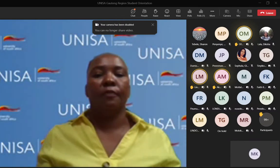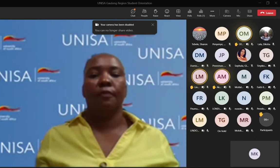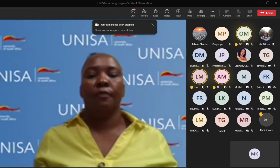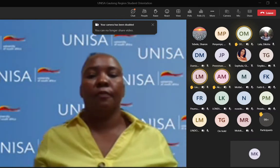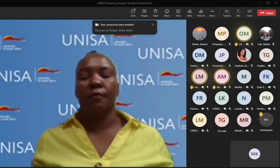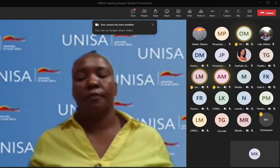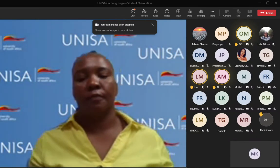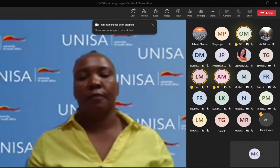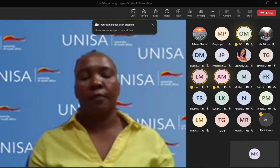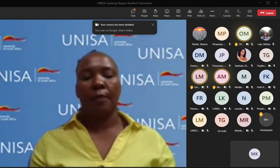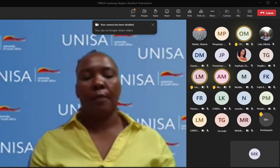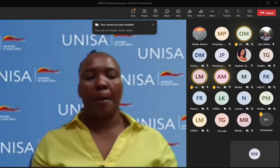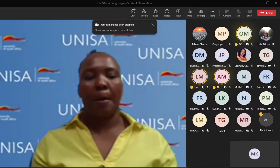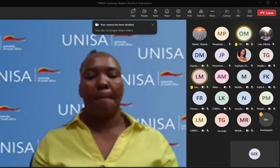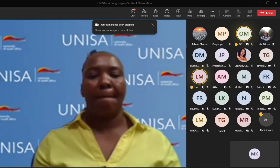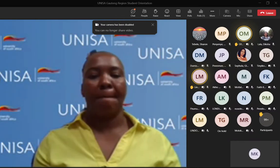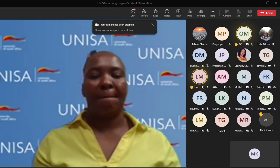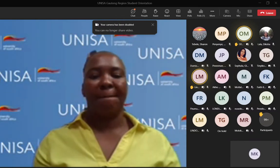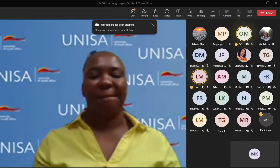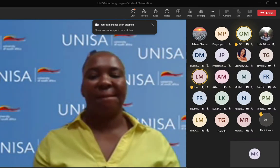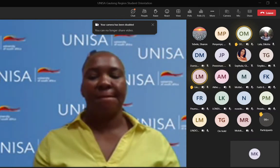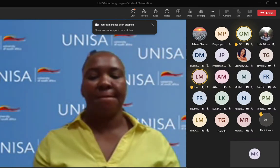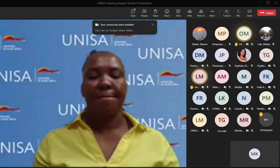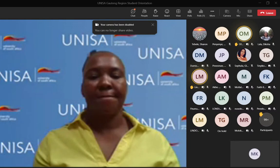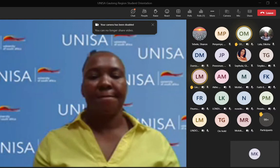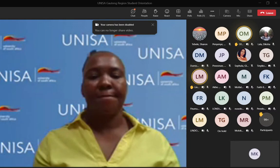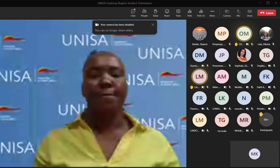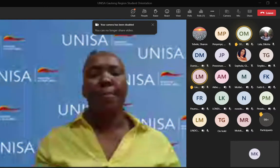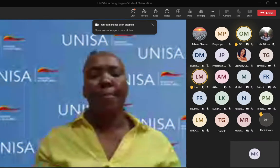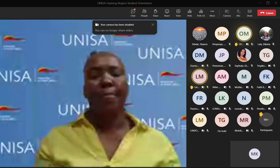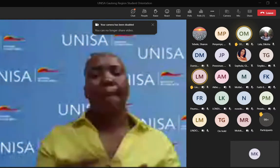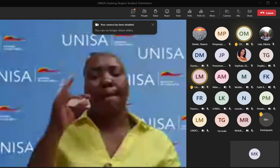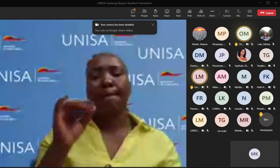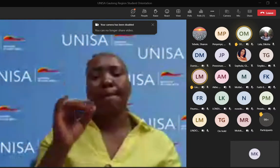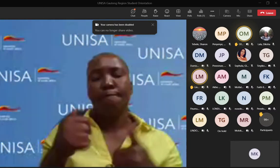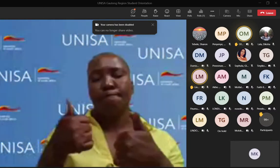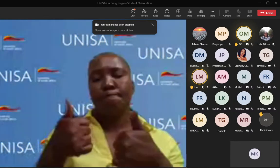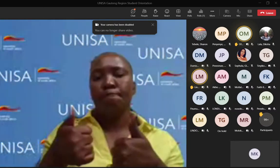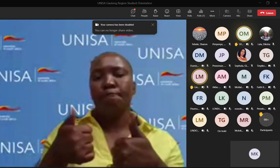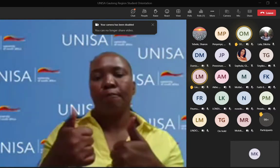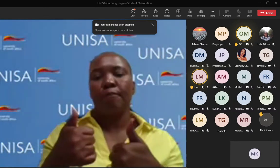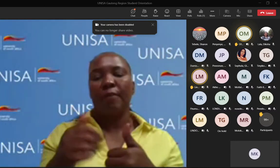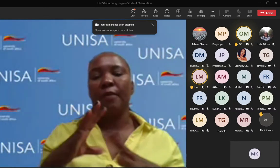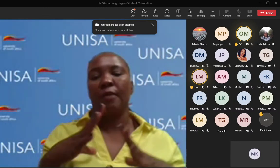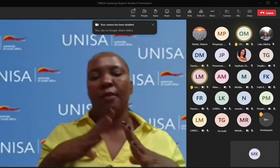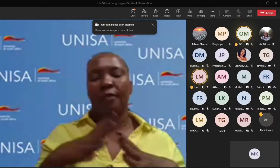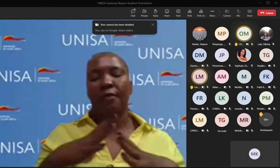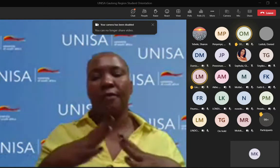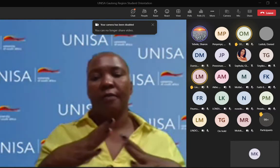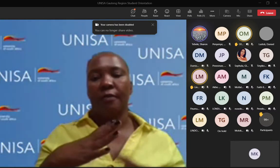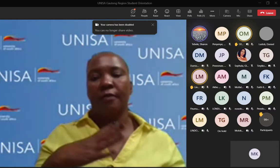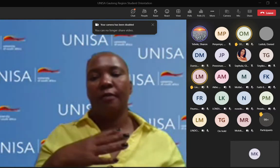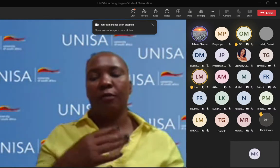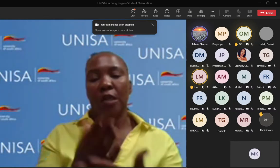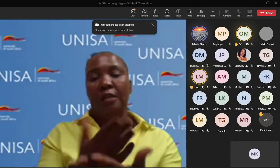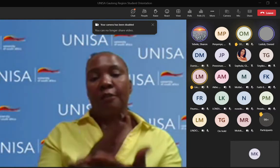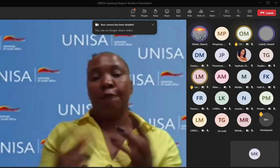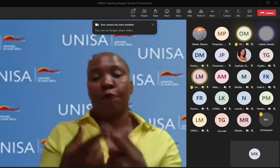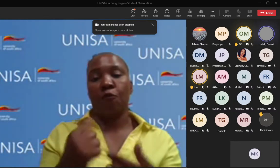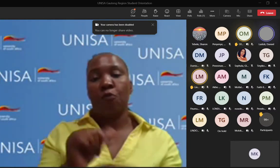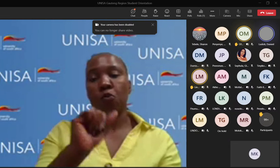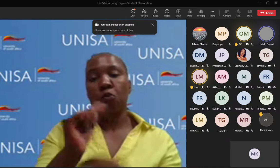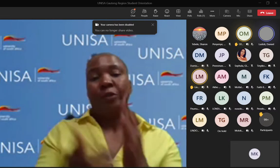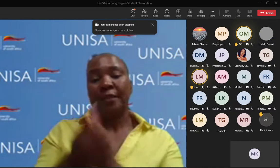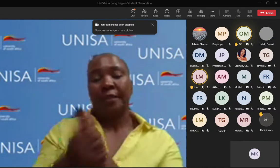hello yes I can hear you now okay yes that's fine you can see it from your side all right